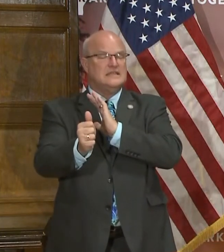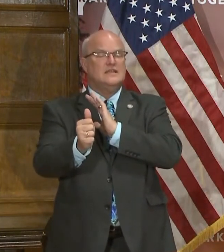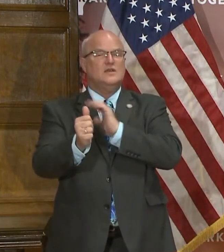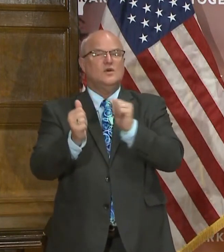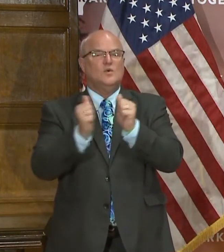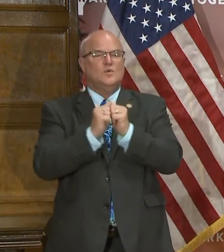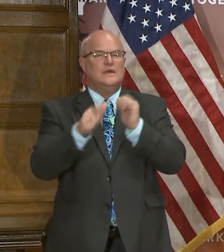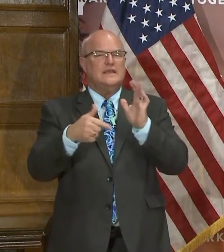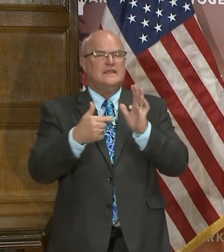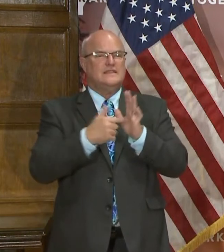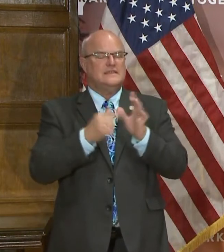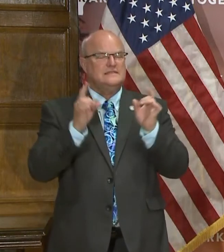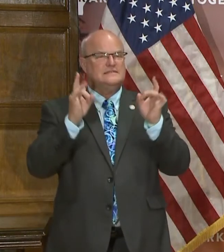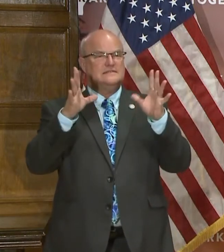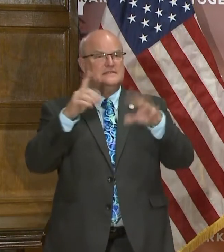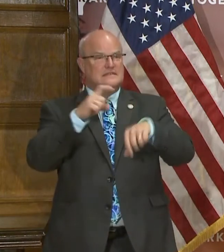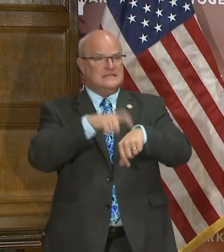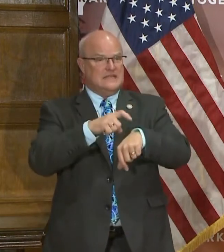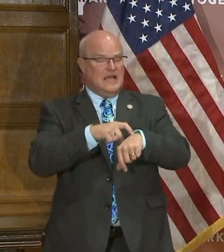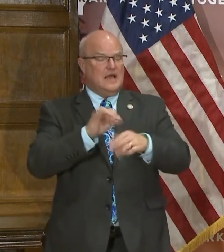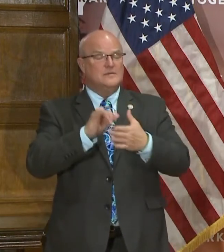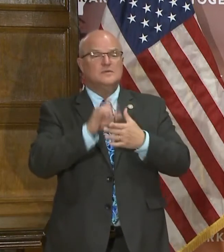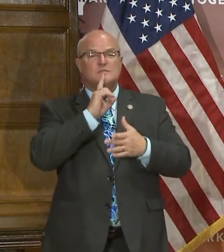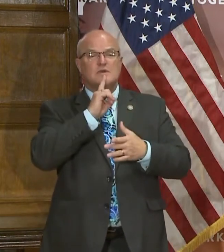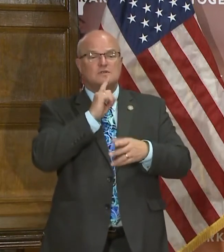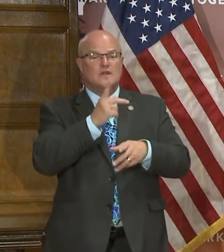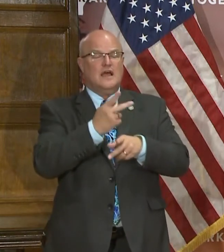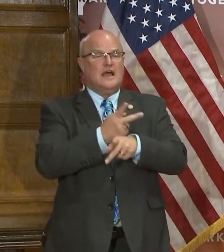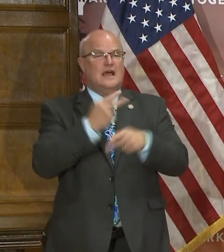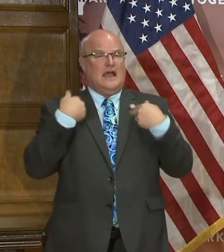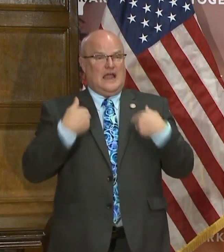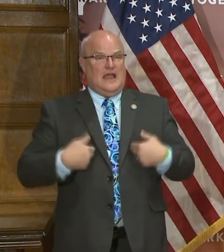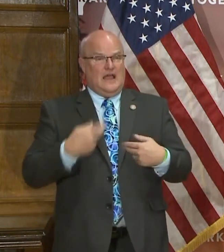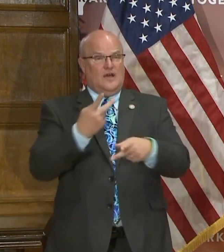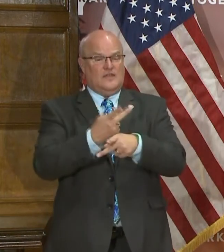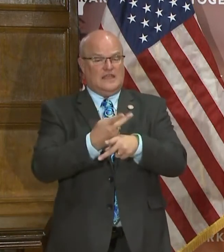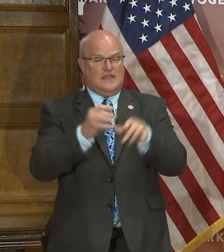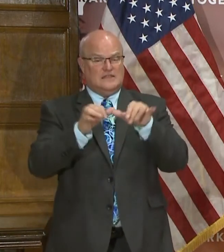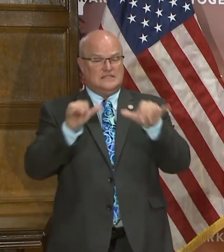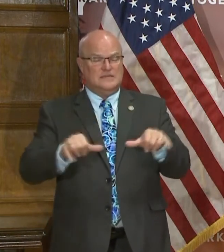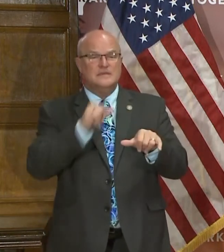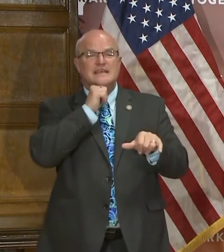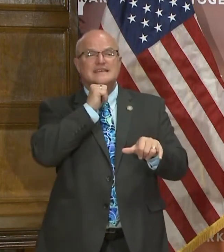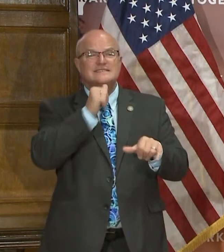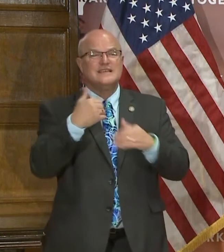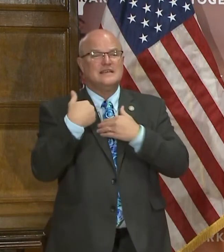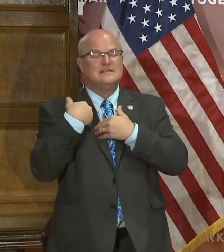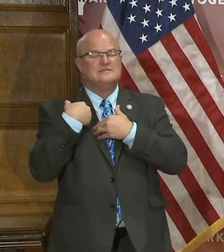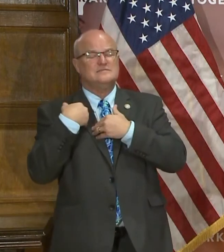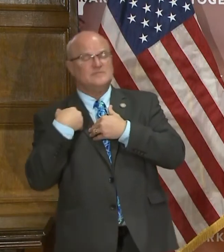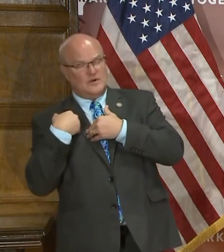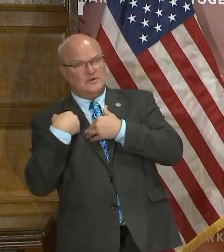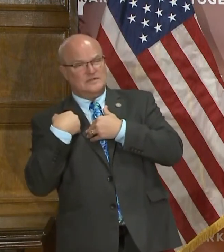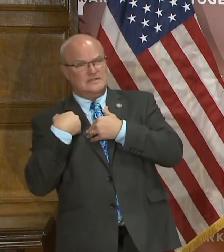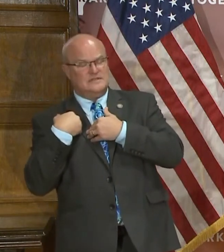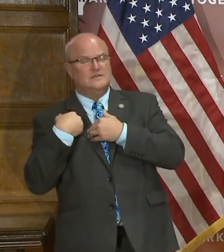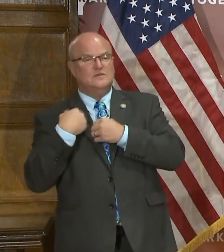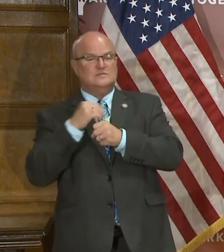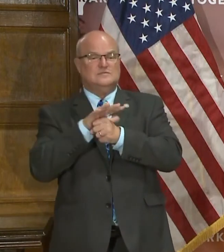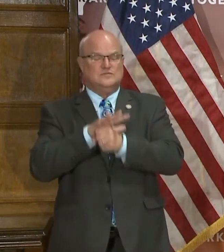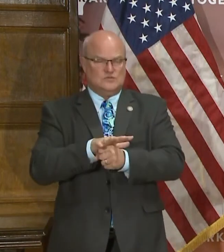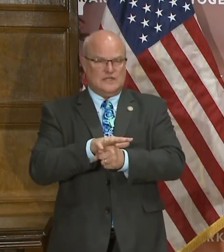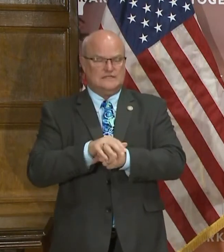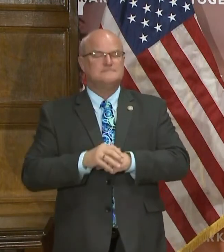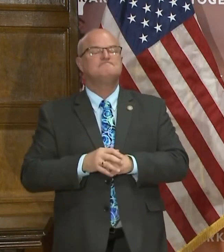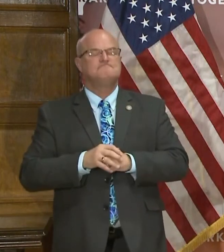constrained conditions to make sure that our healthcare system in the state is not overly burdened and overly stressed. And I'd like to